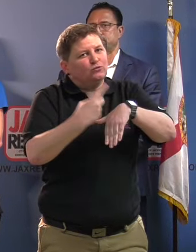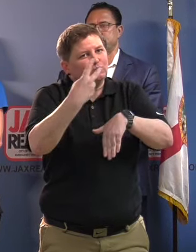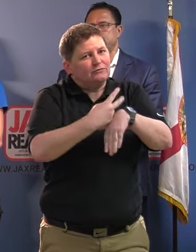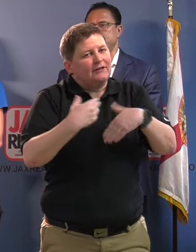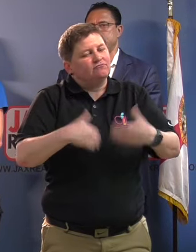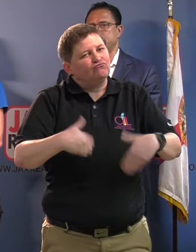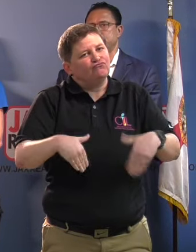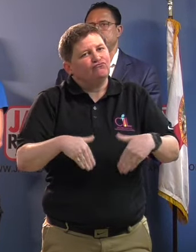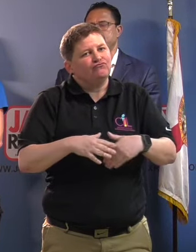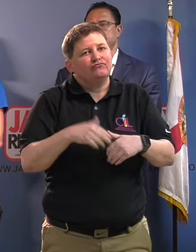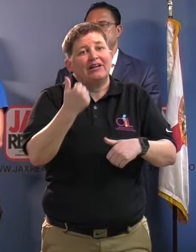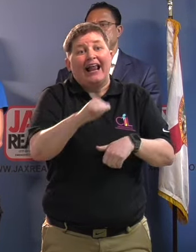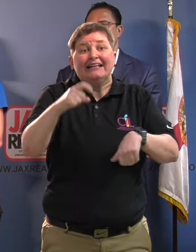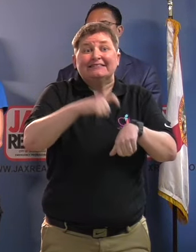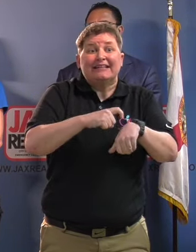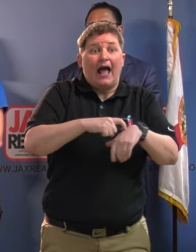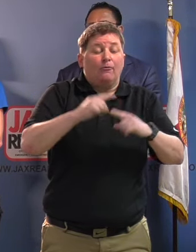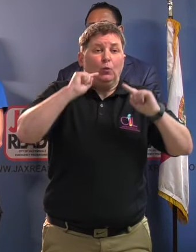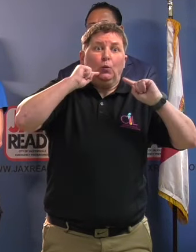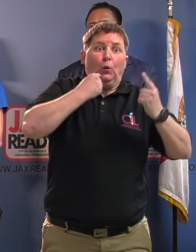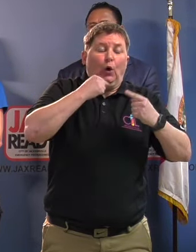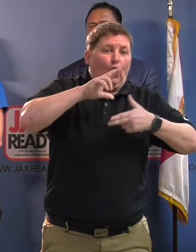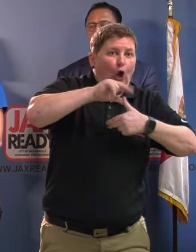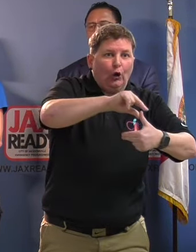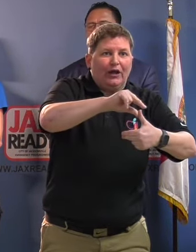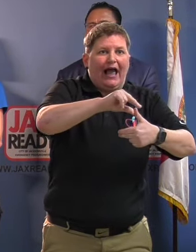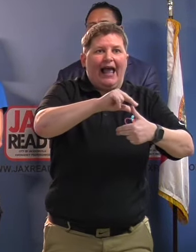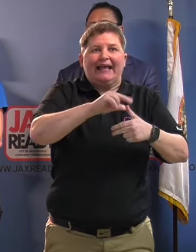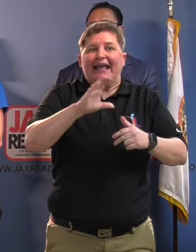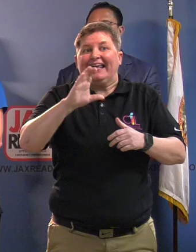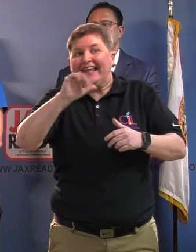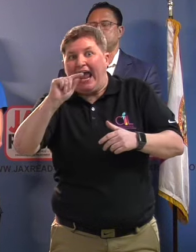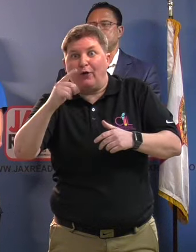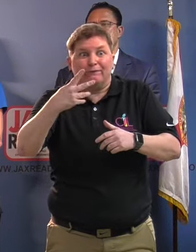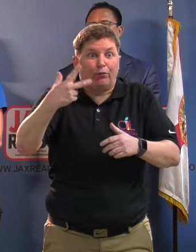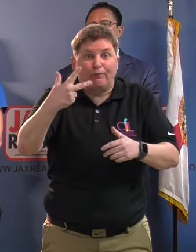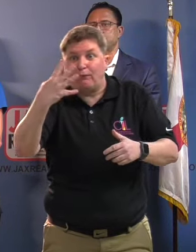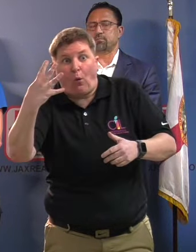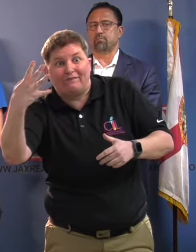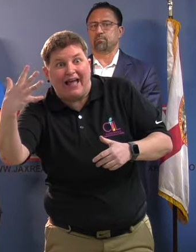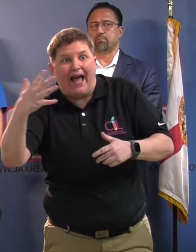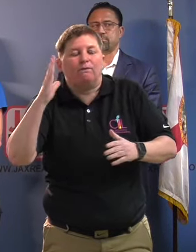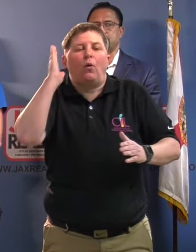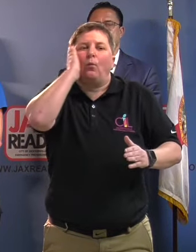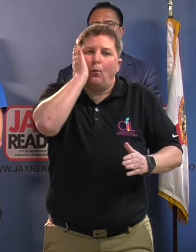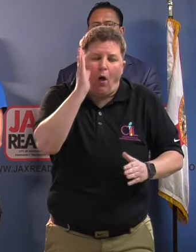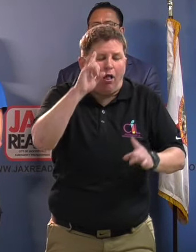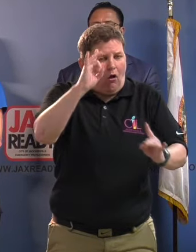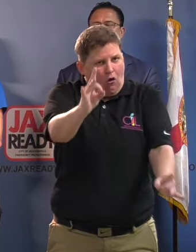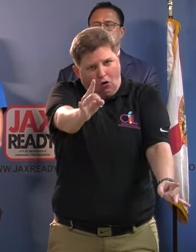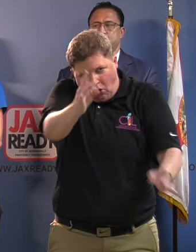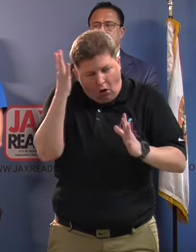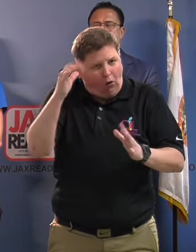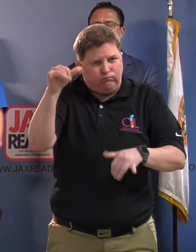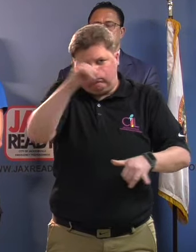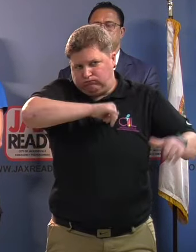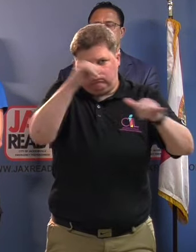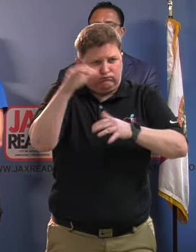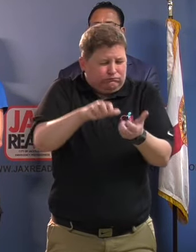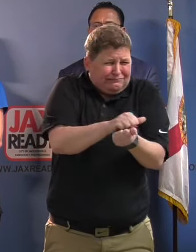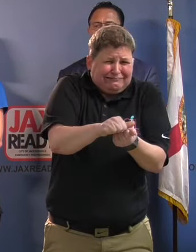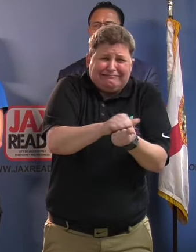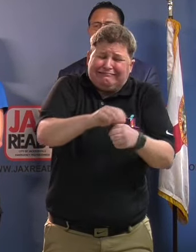a major hurricane that could be a Category 4 or 5, it's going to devastate somebody, some community, and our prayers and